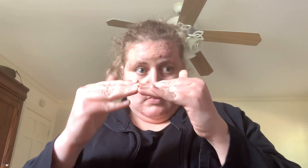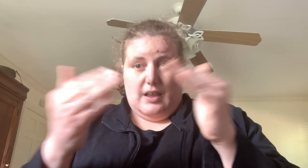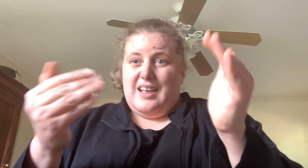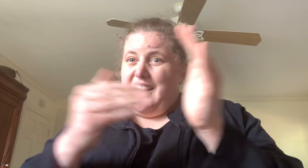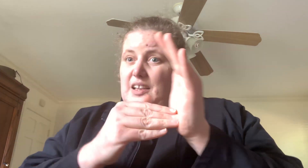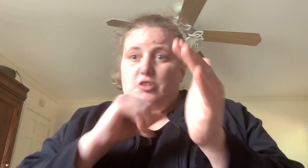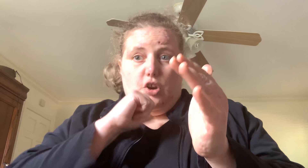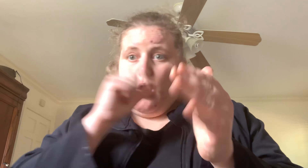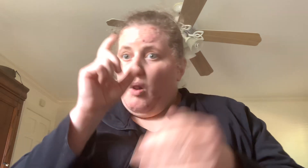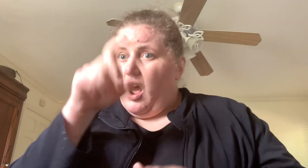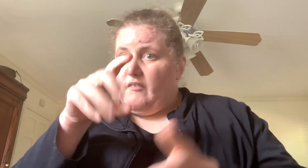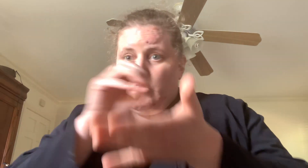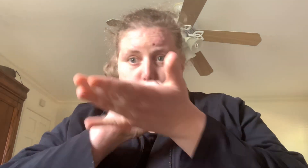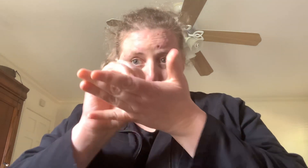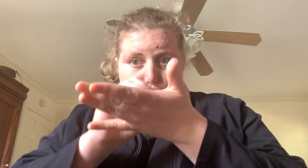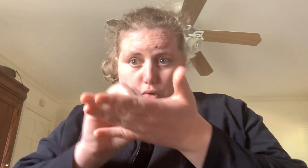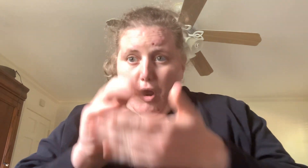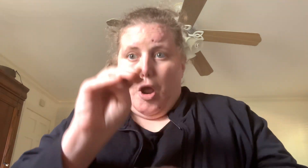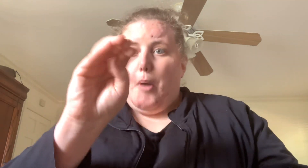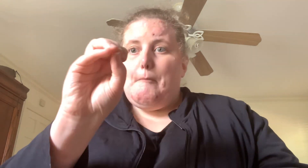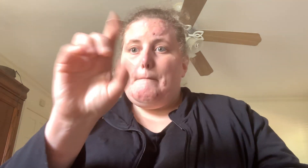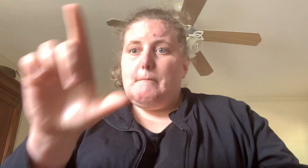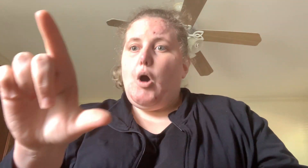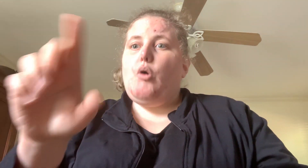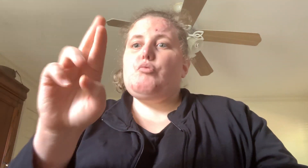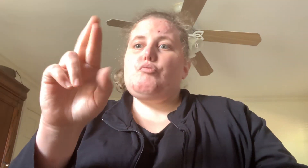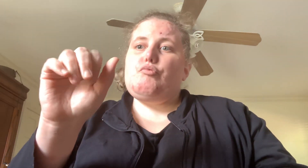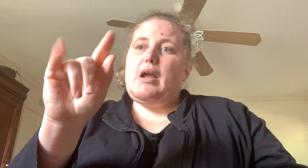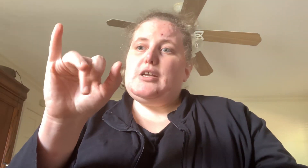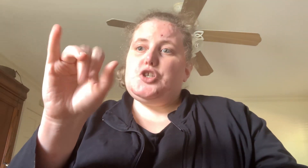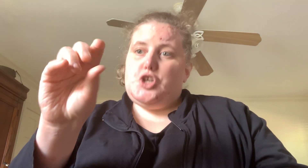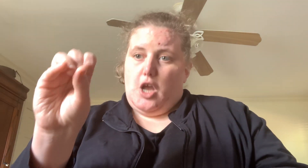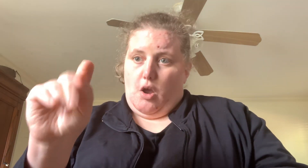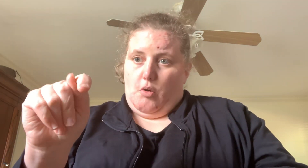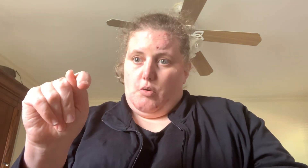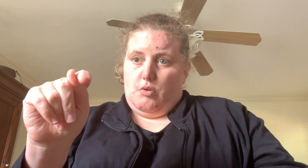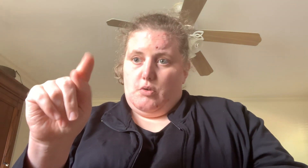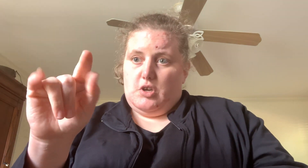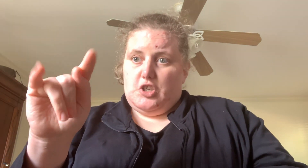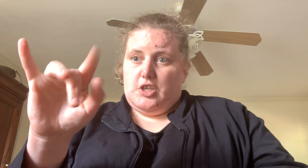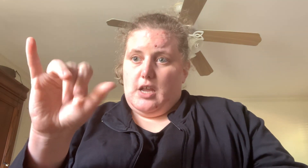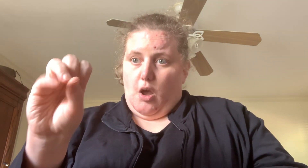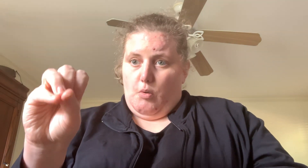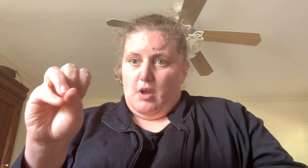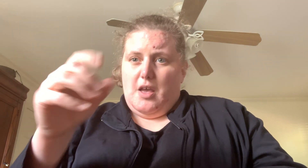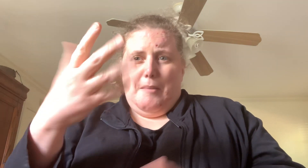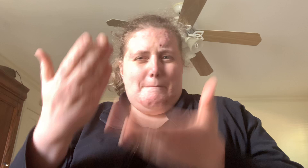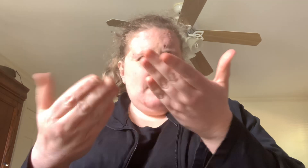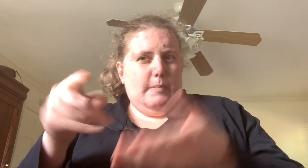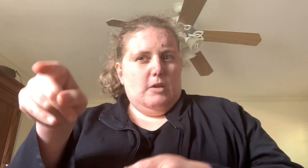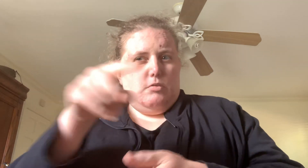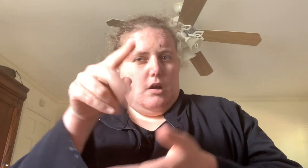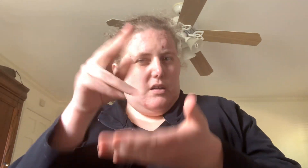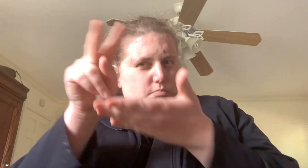that you can easily eyeball it with the coefficients and know exactly